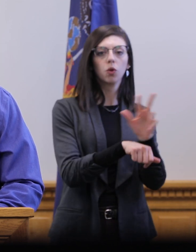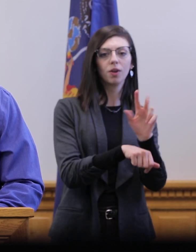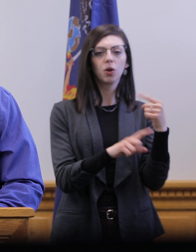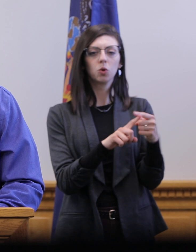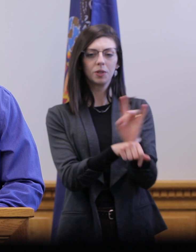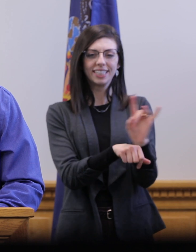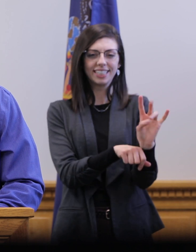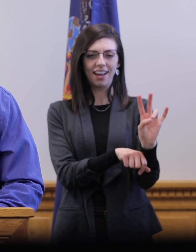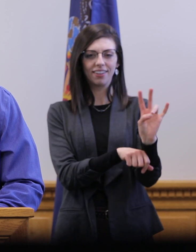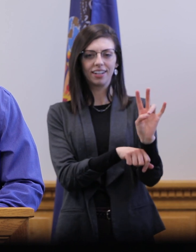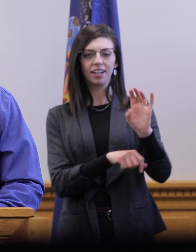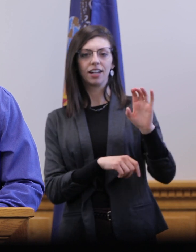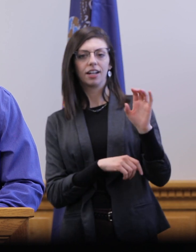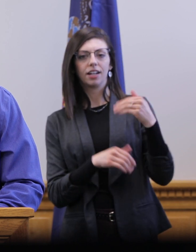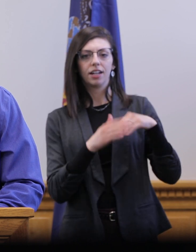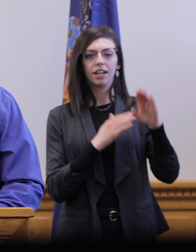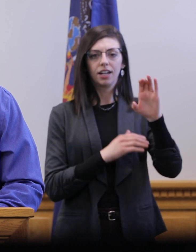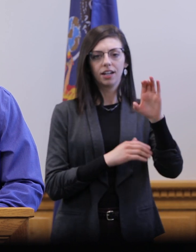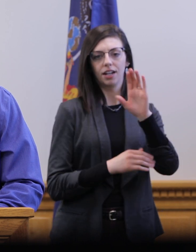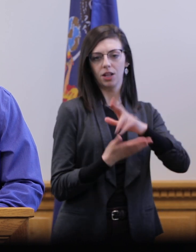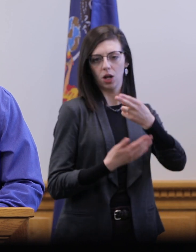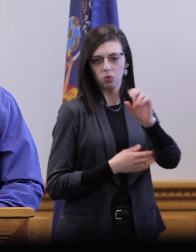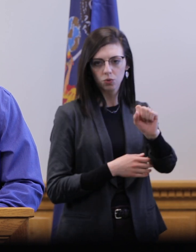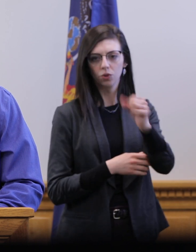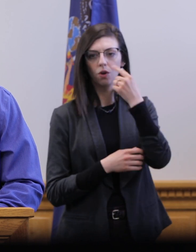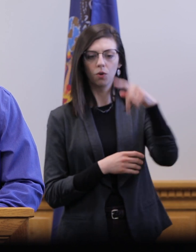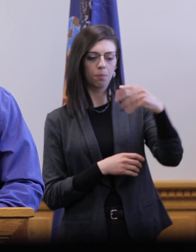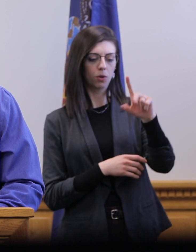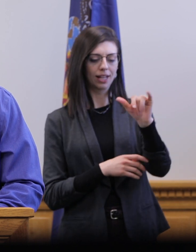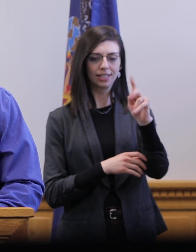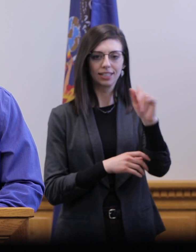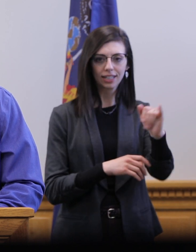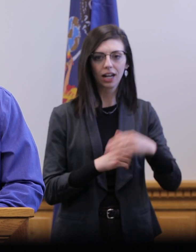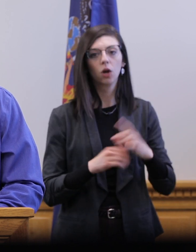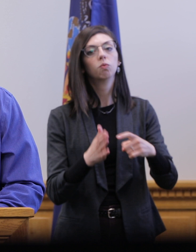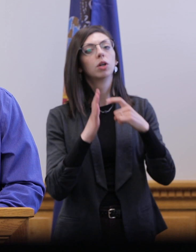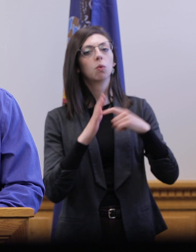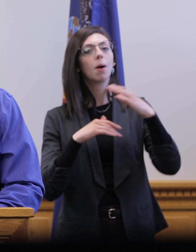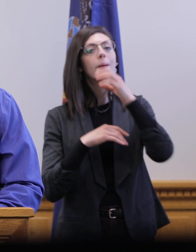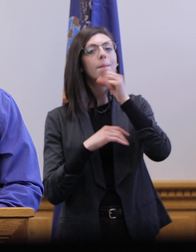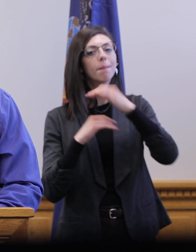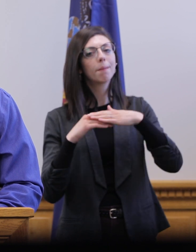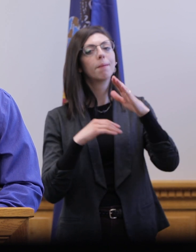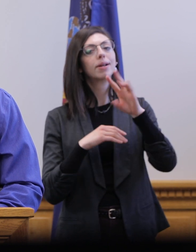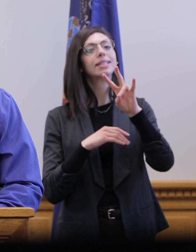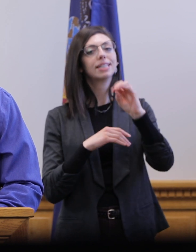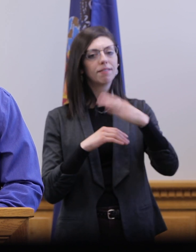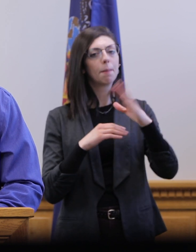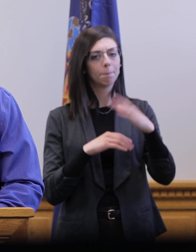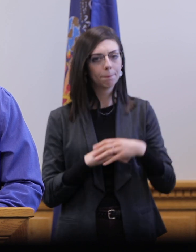11. People need to be age 60 or older for the Kinney Pharmacy Office for the Aging mass vaccination